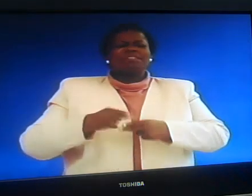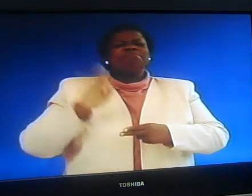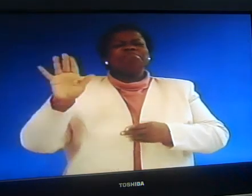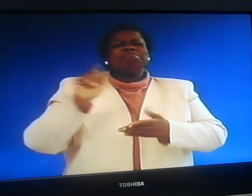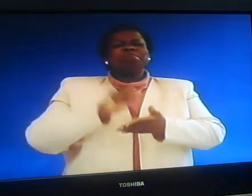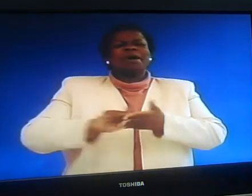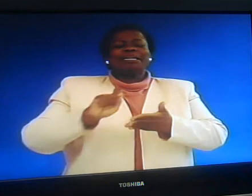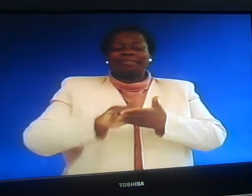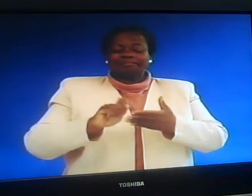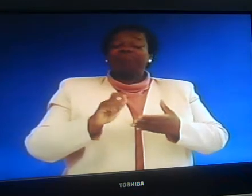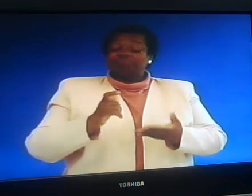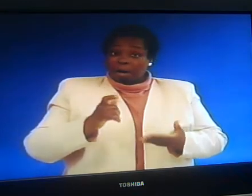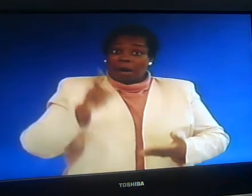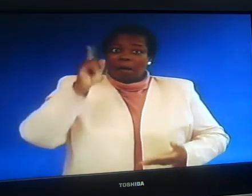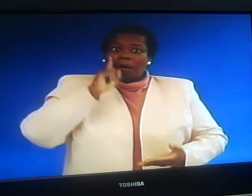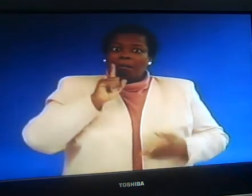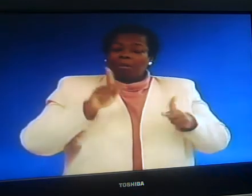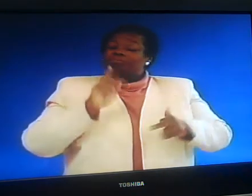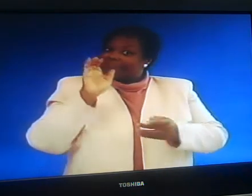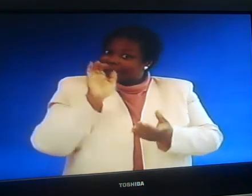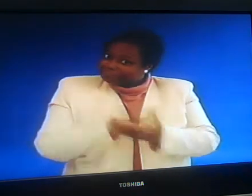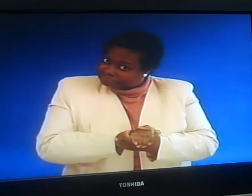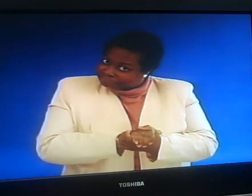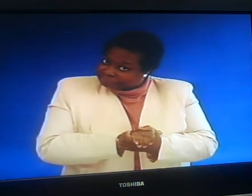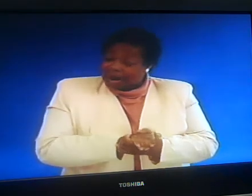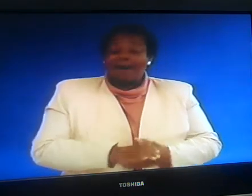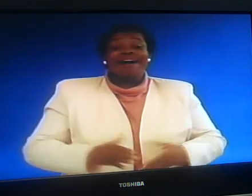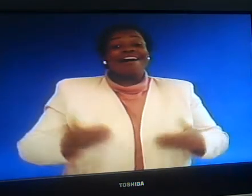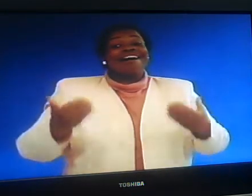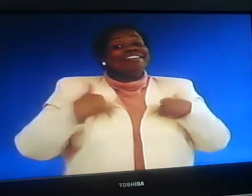In St. Augustine, he wrote that